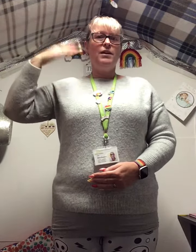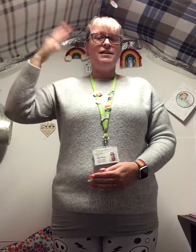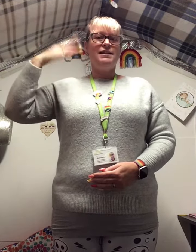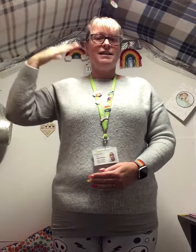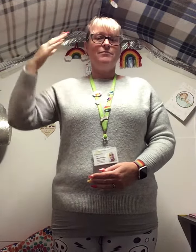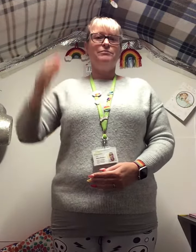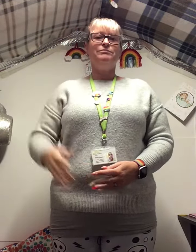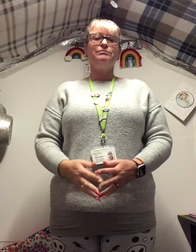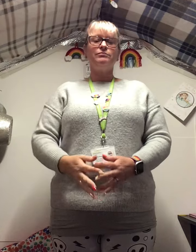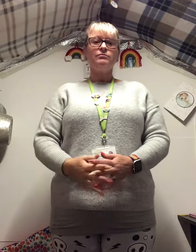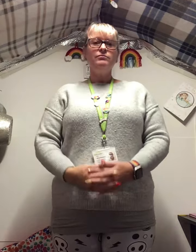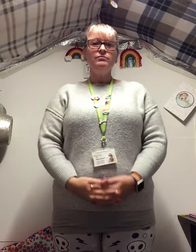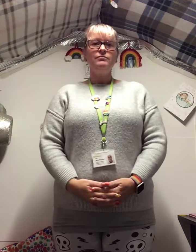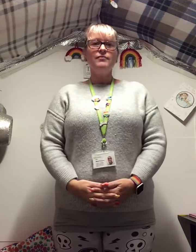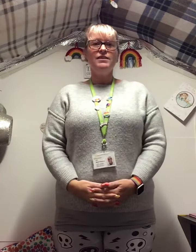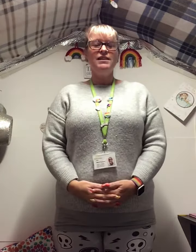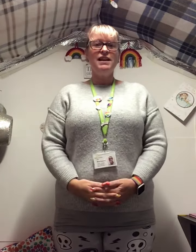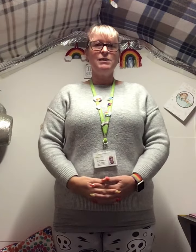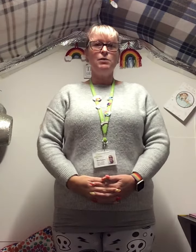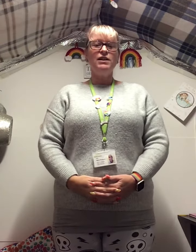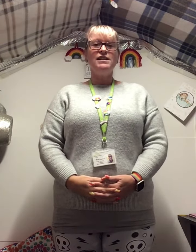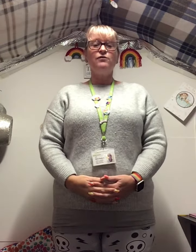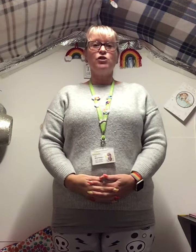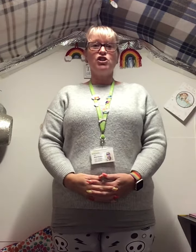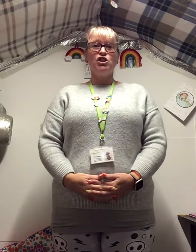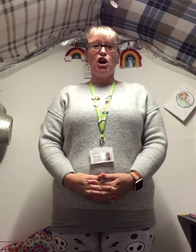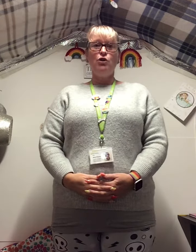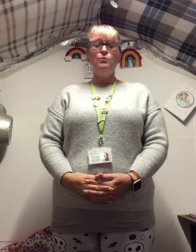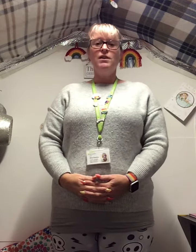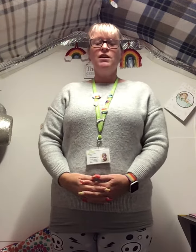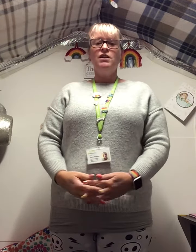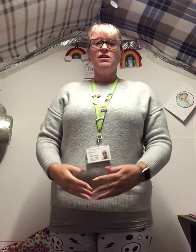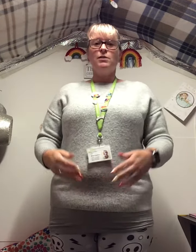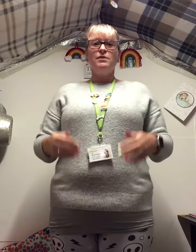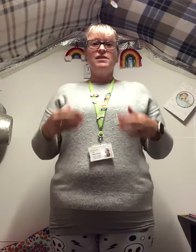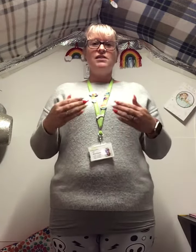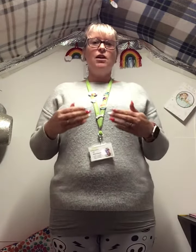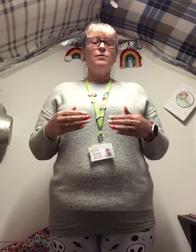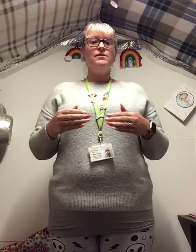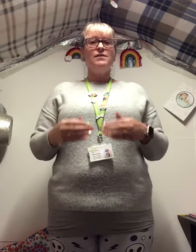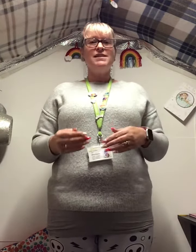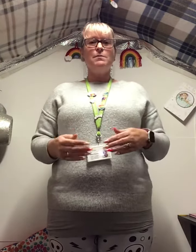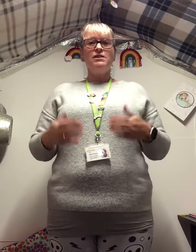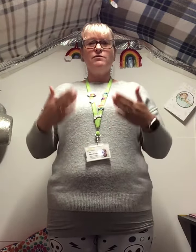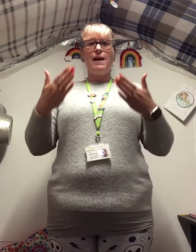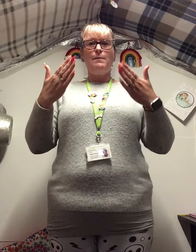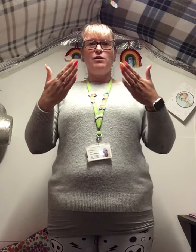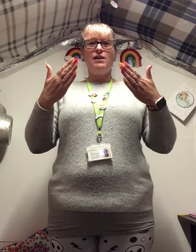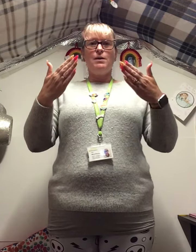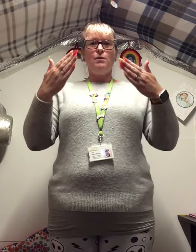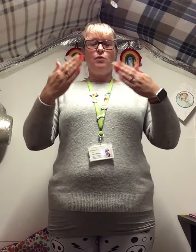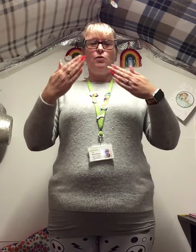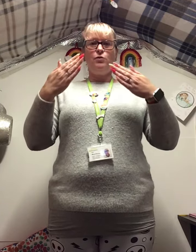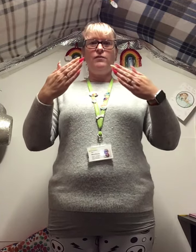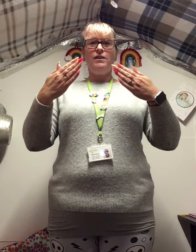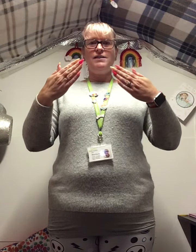windy. The next one is for snow. So with snow, it's very similar to rain, but you keep all your fingers